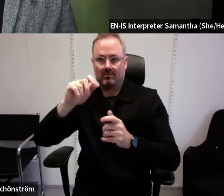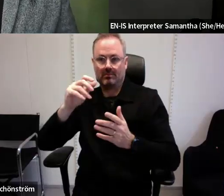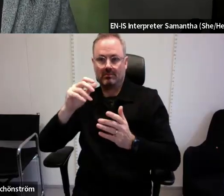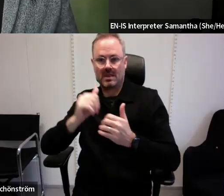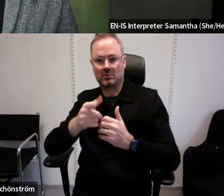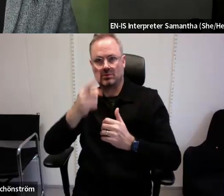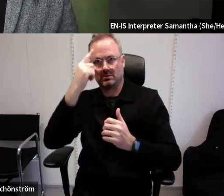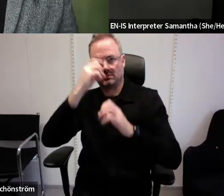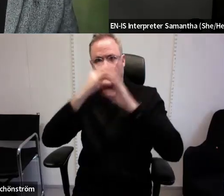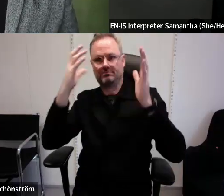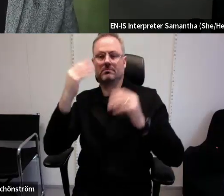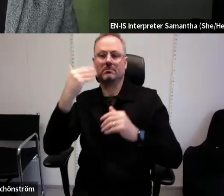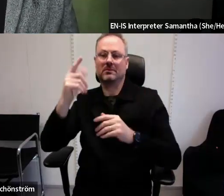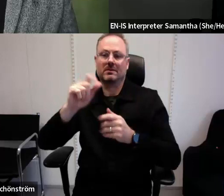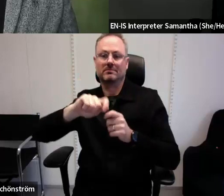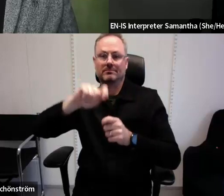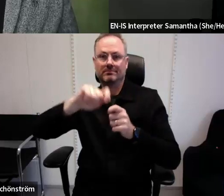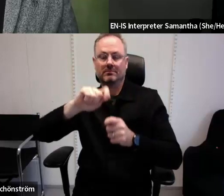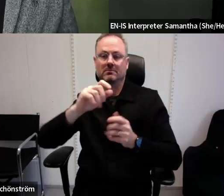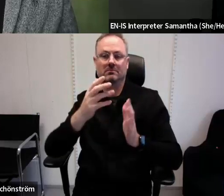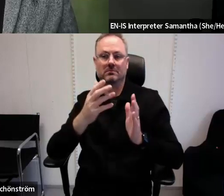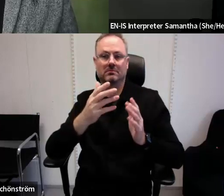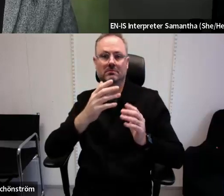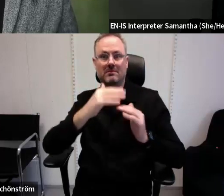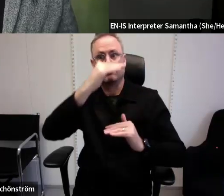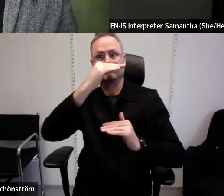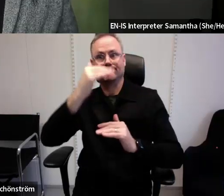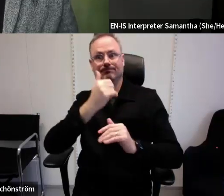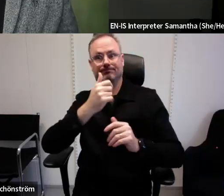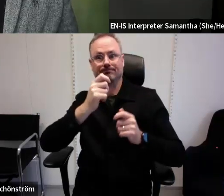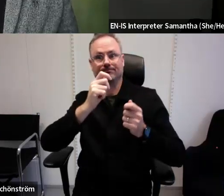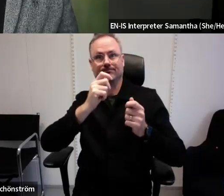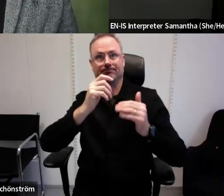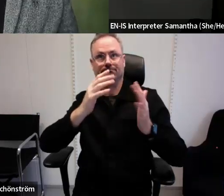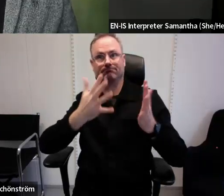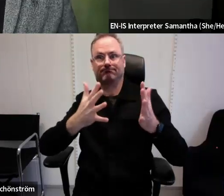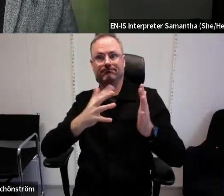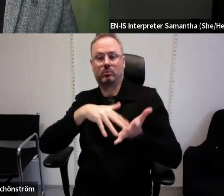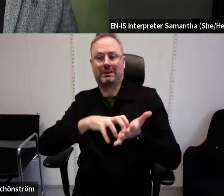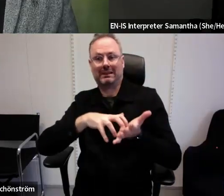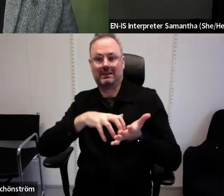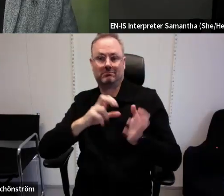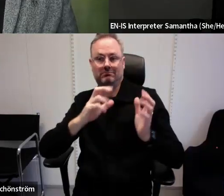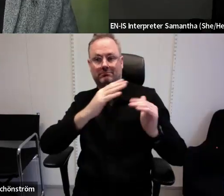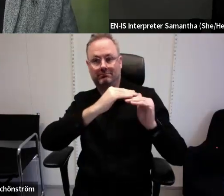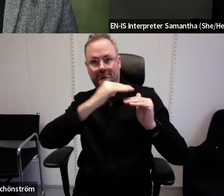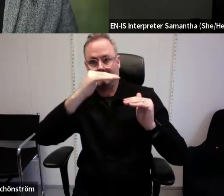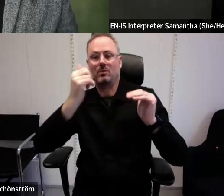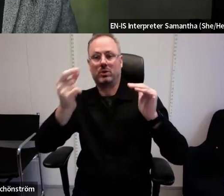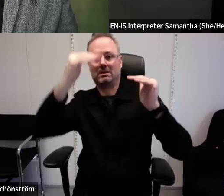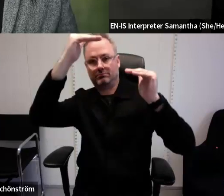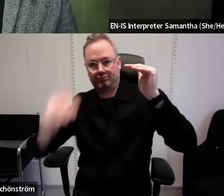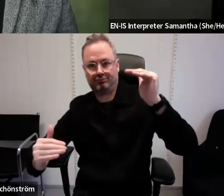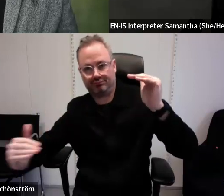wondering if you have seen the same thing amongst your L2 learners, and if you're seeing a huge amount of